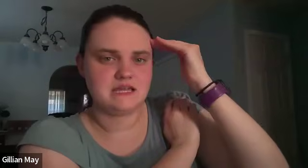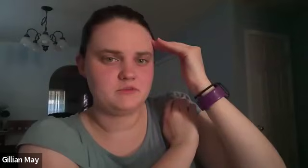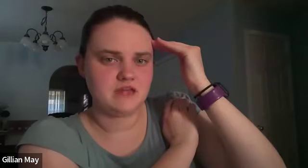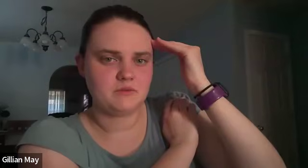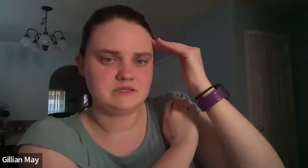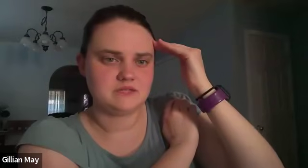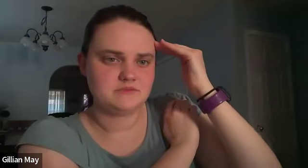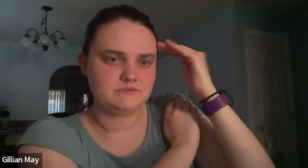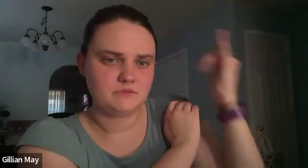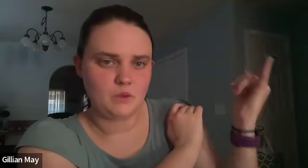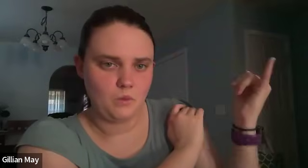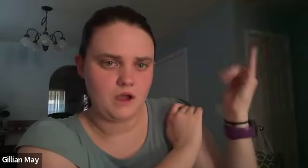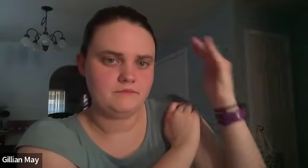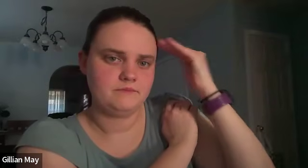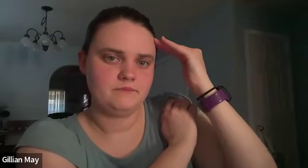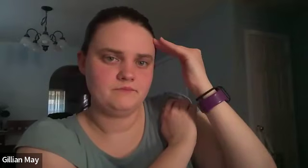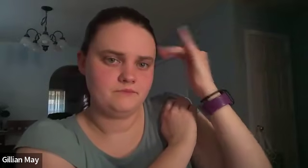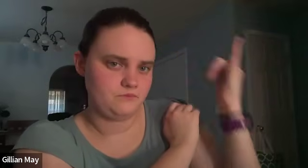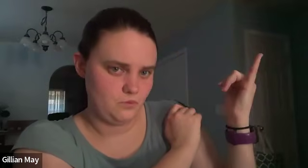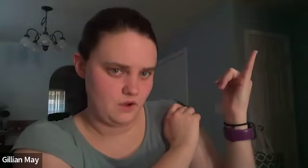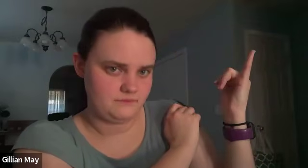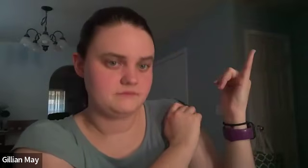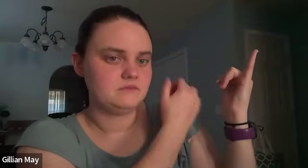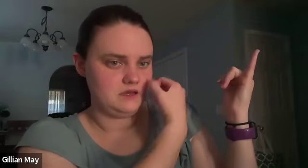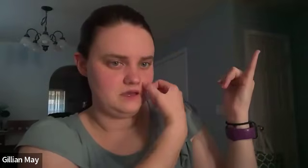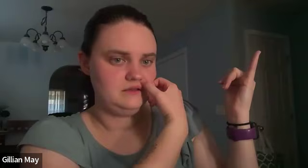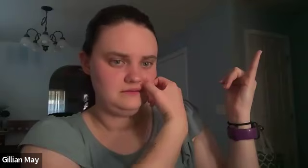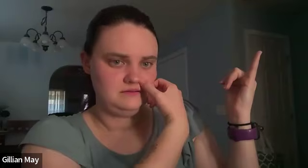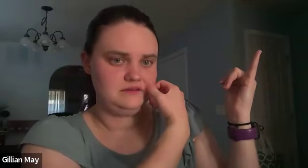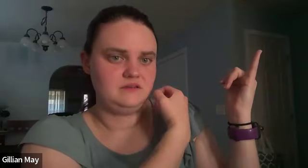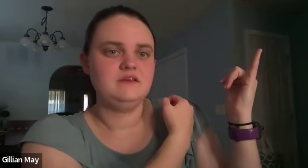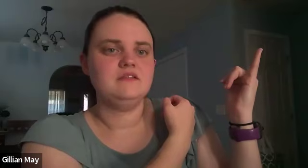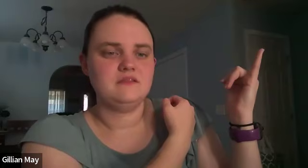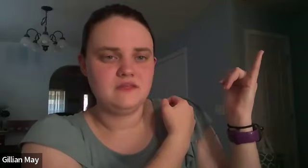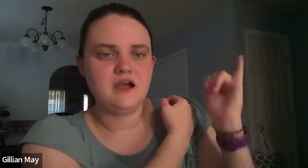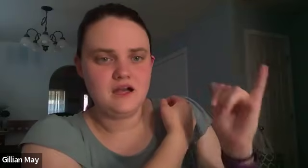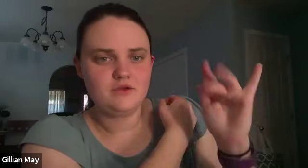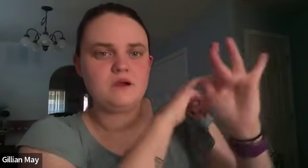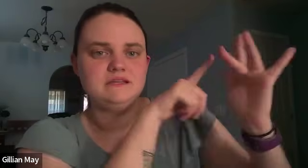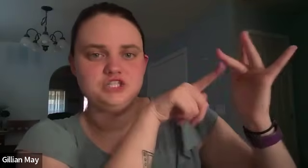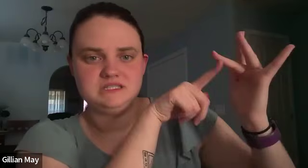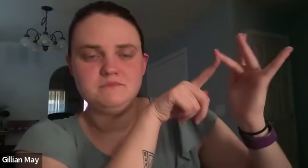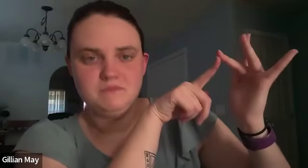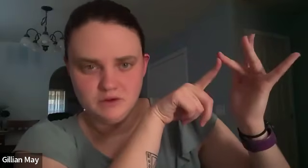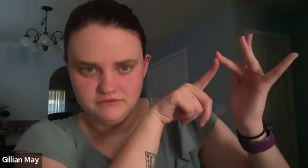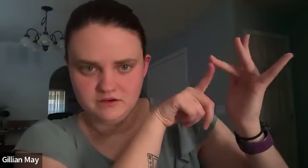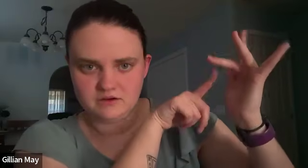stay up with that one sometimes. Y. Y. Okay. Then the other one is just the middle